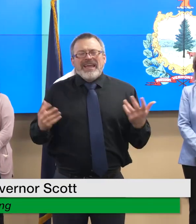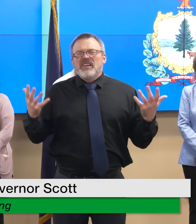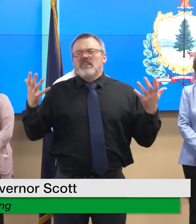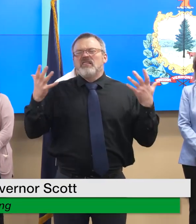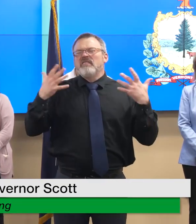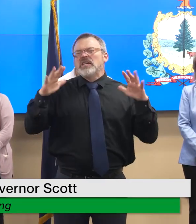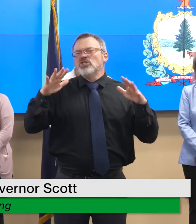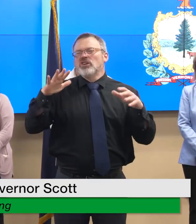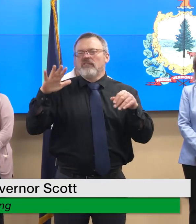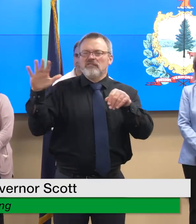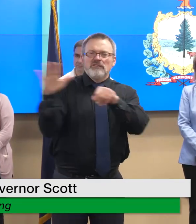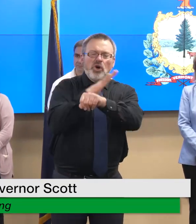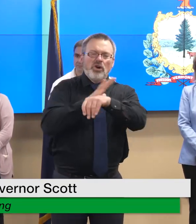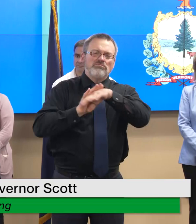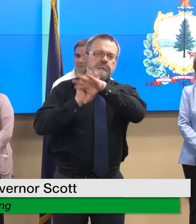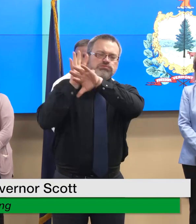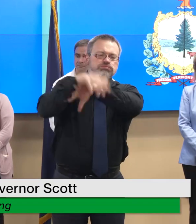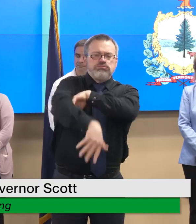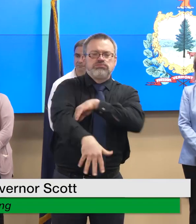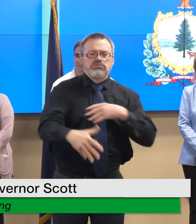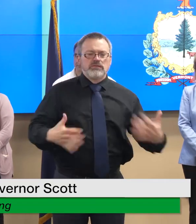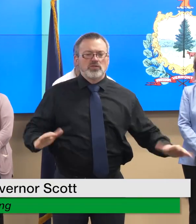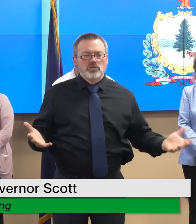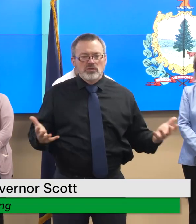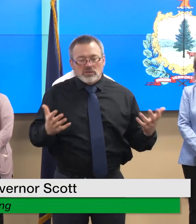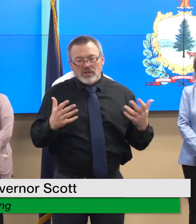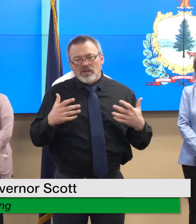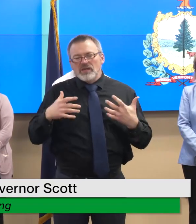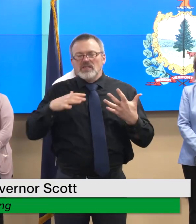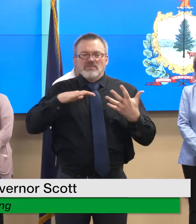to infrastructure, property, and businesses.